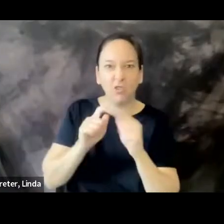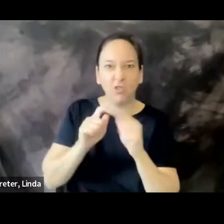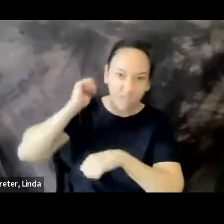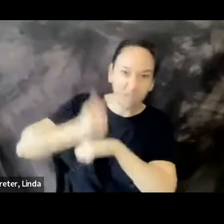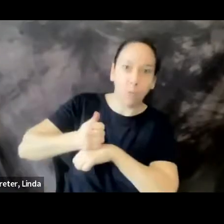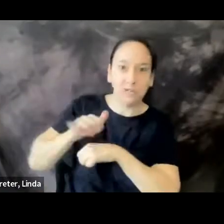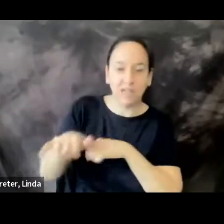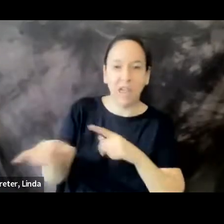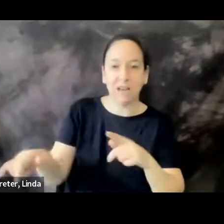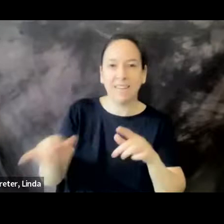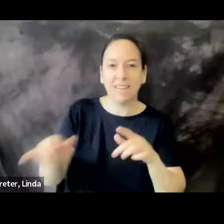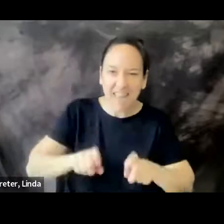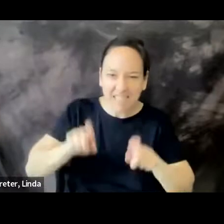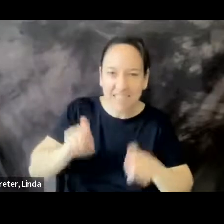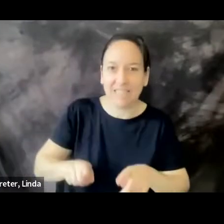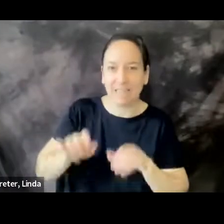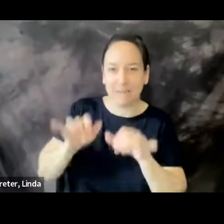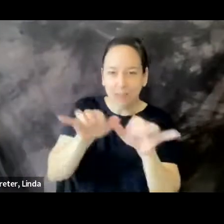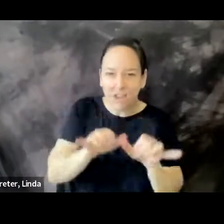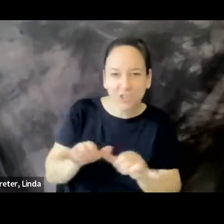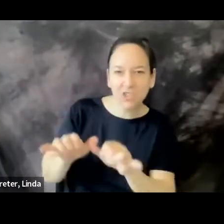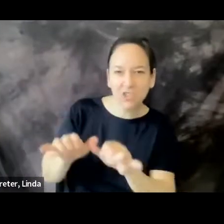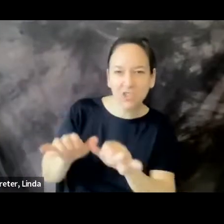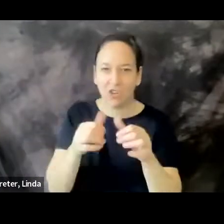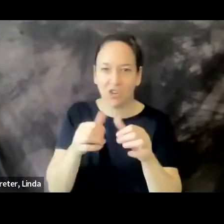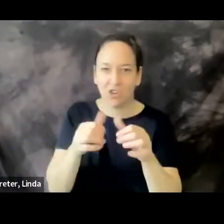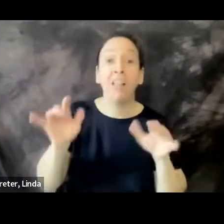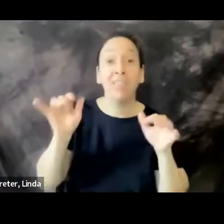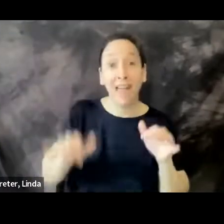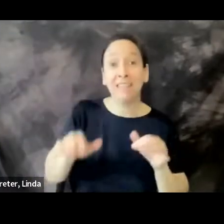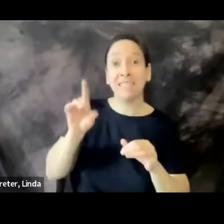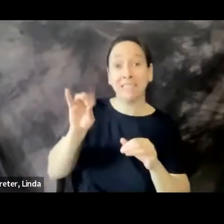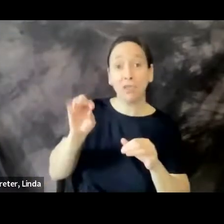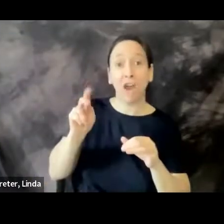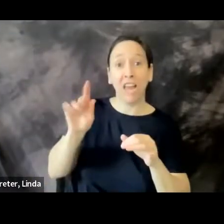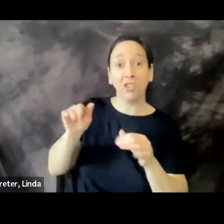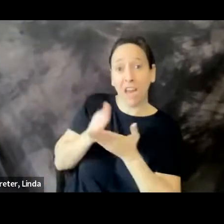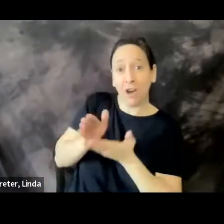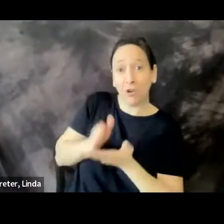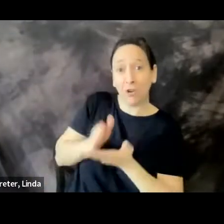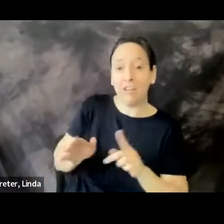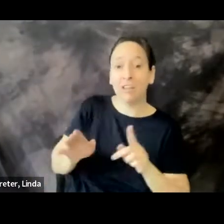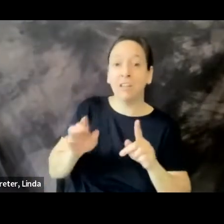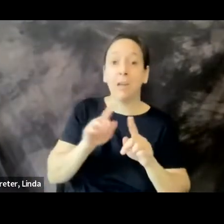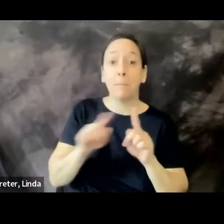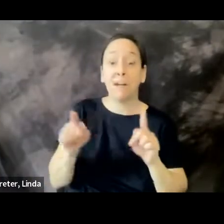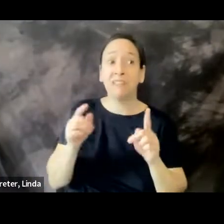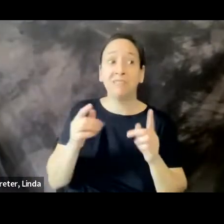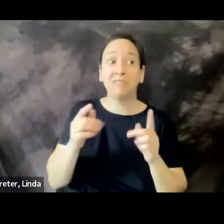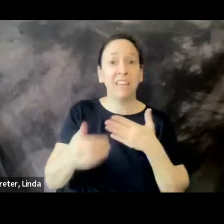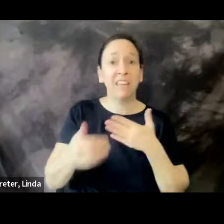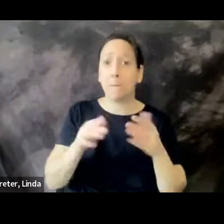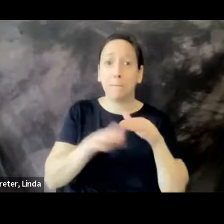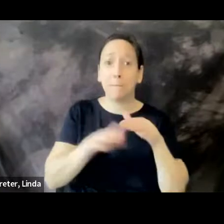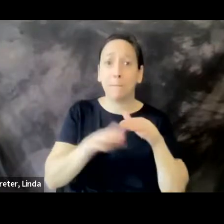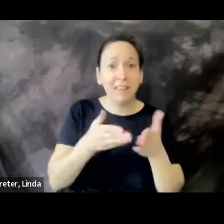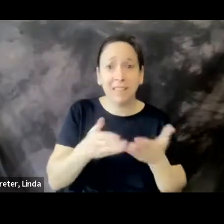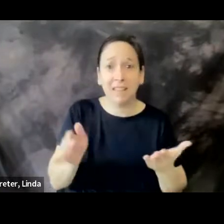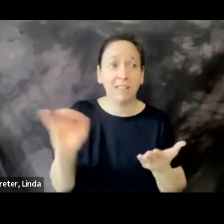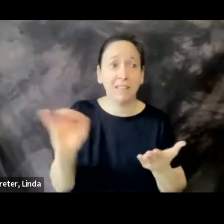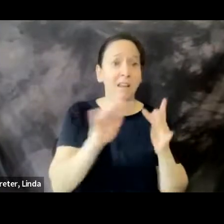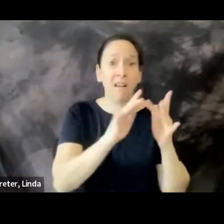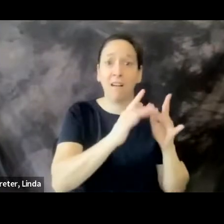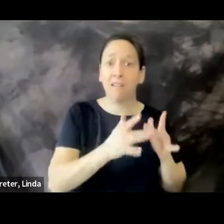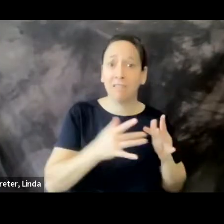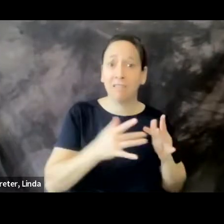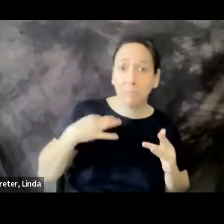measurement. And a lot of that is very discretionary. But even the logistical things, like basic things about an online application